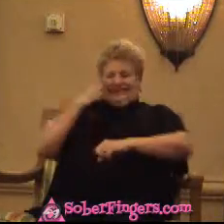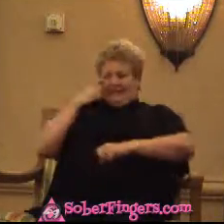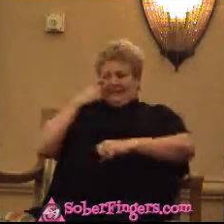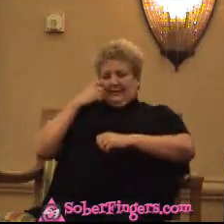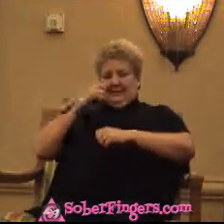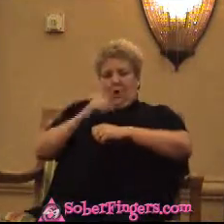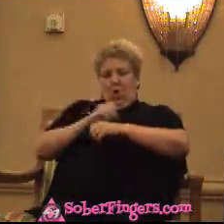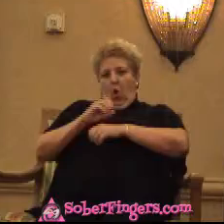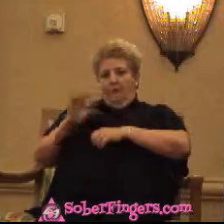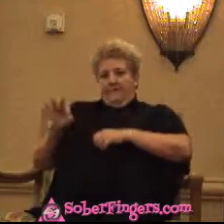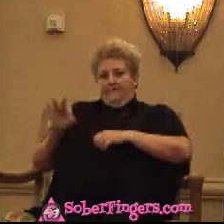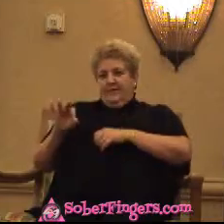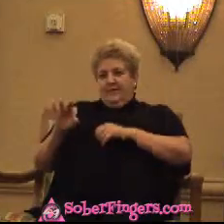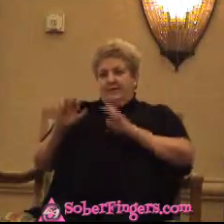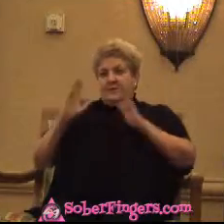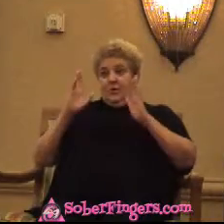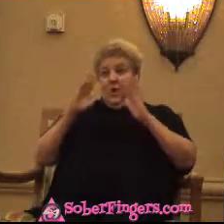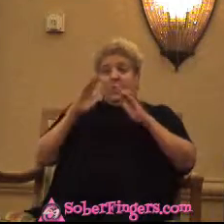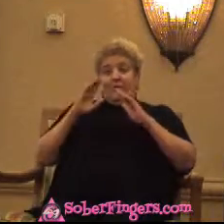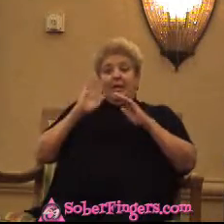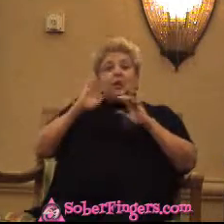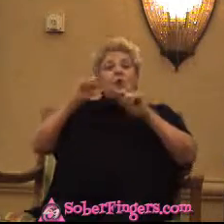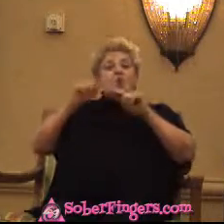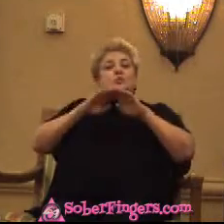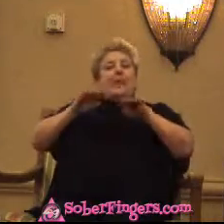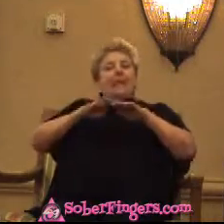he's hopefully out there swimming. But he's a fantastic kid.